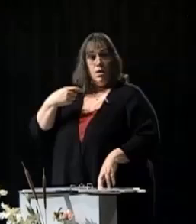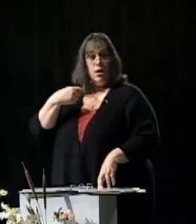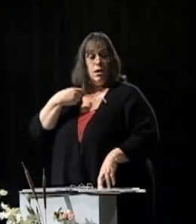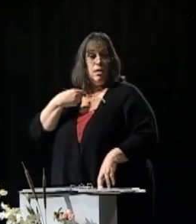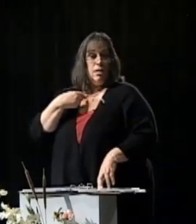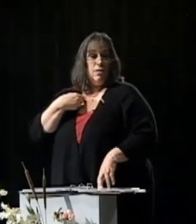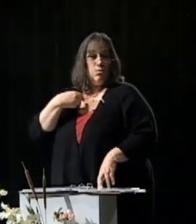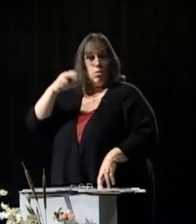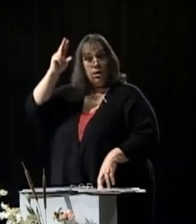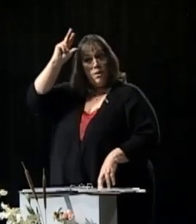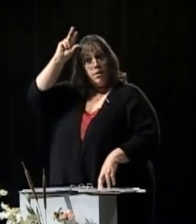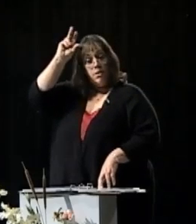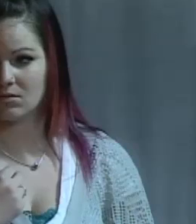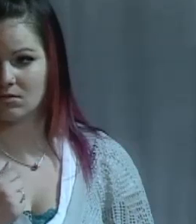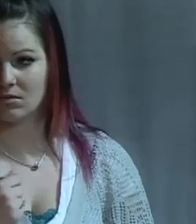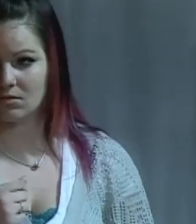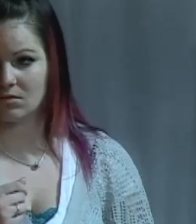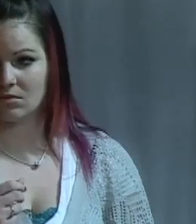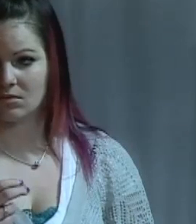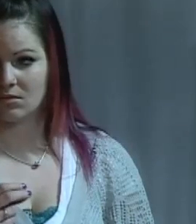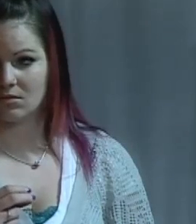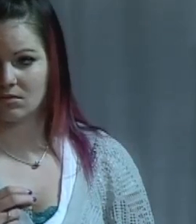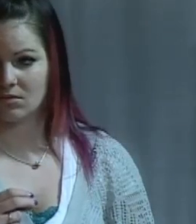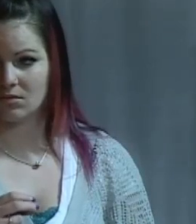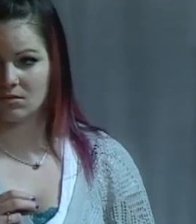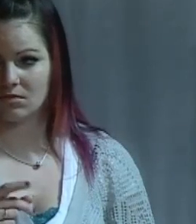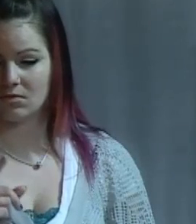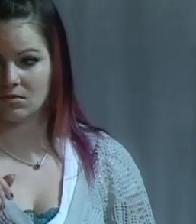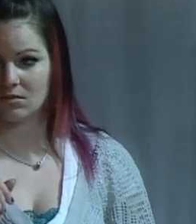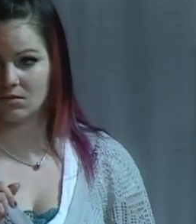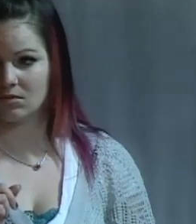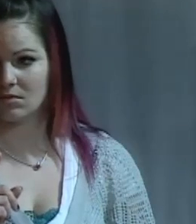I have 1 brother. No, that's sorry.